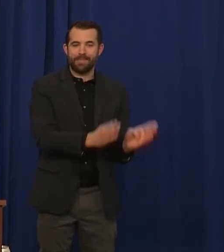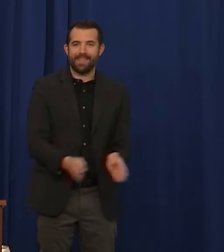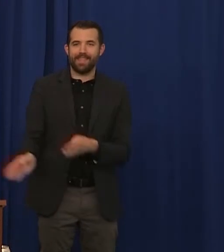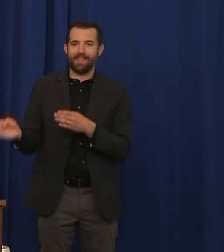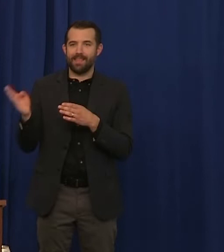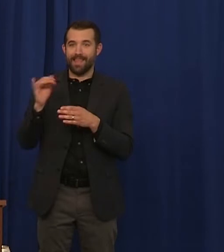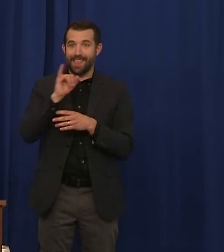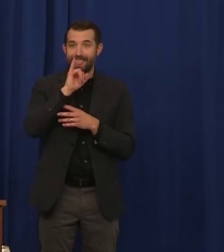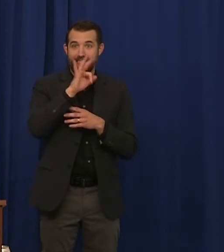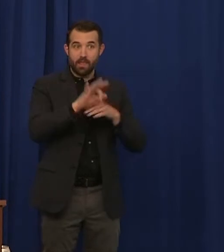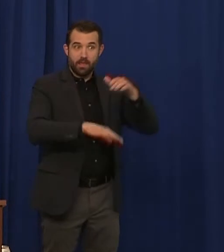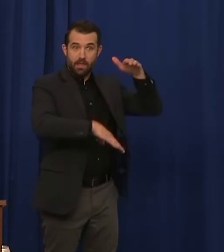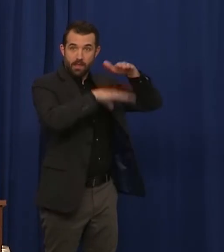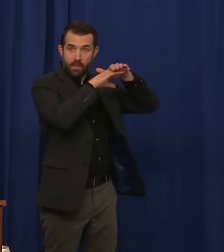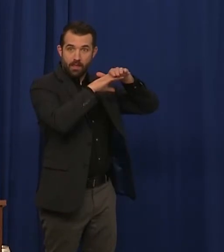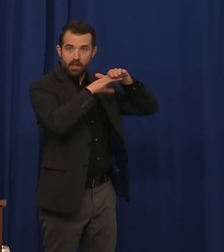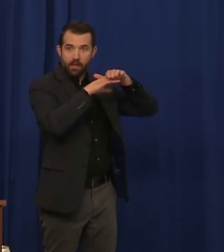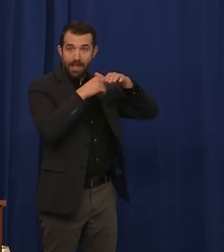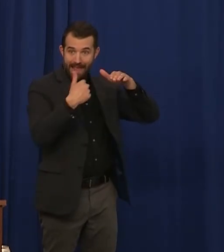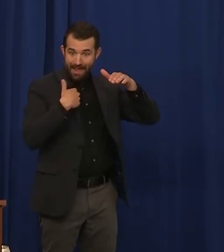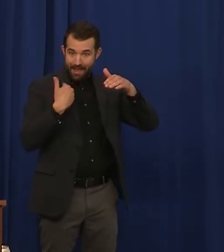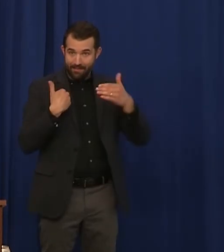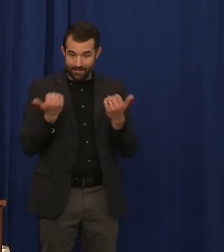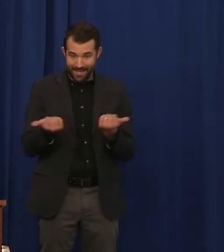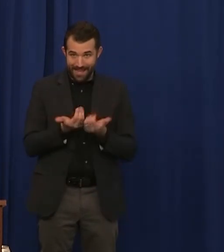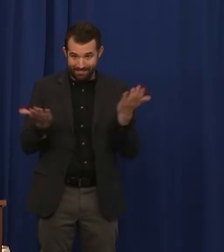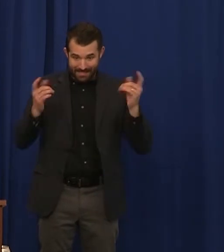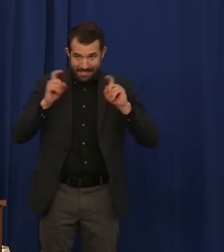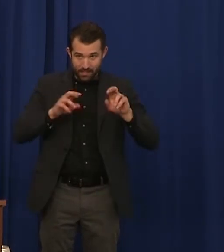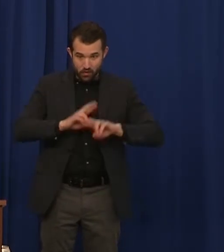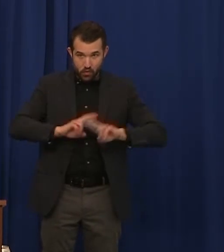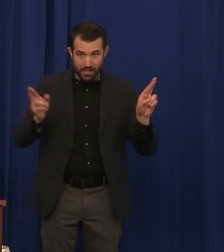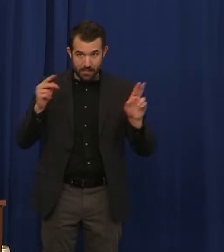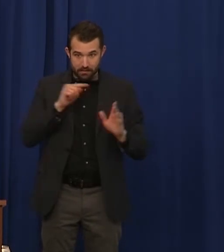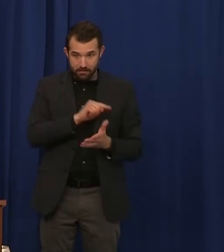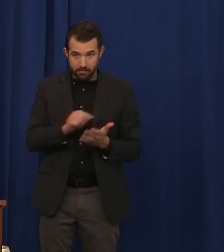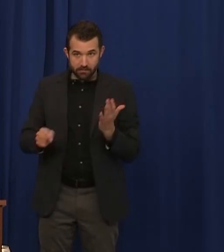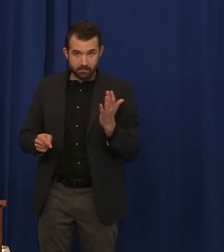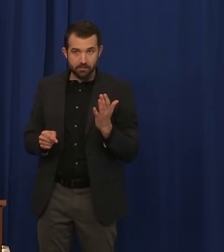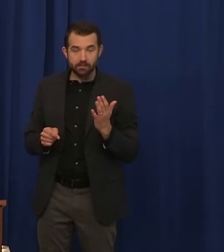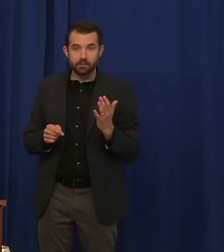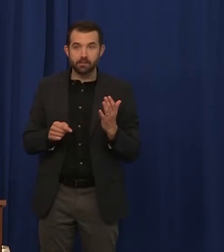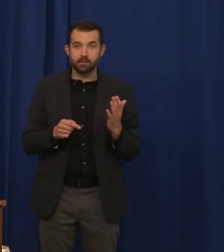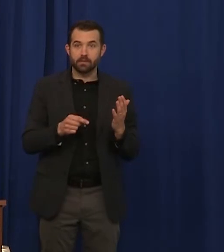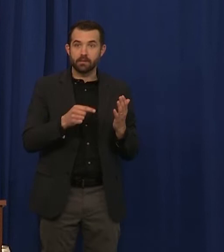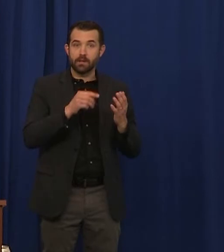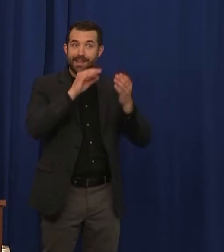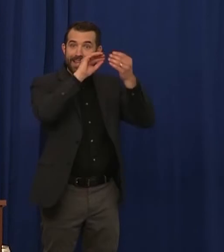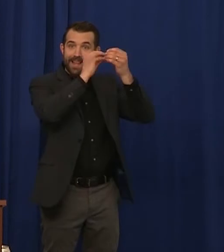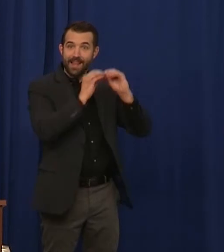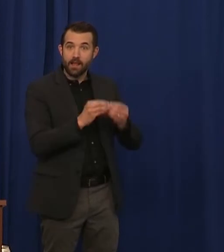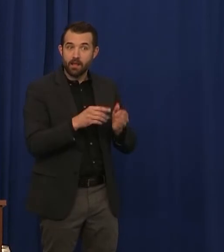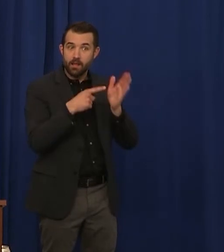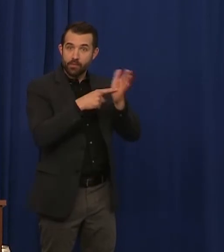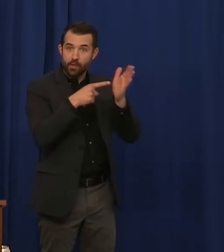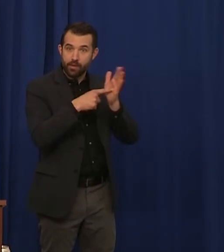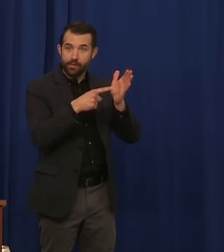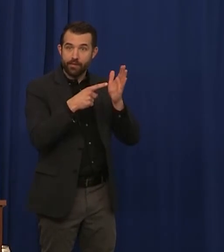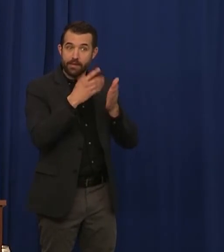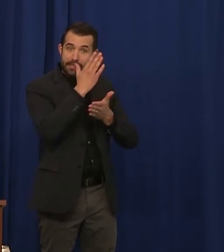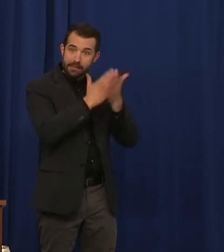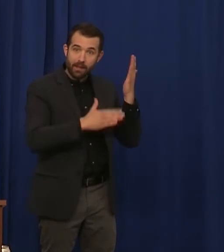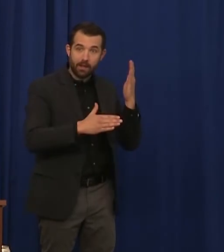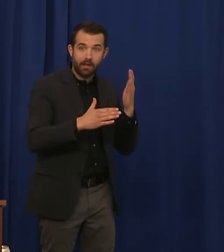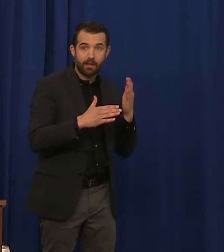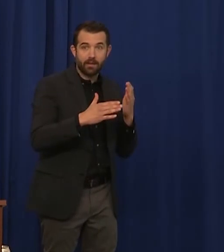to generate all different types of scenarios, from the best case scenarios to the worst case scenarios. And then we look at those worst